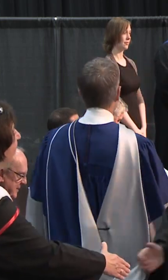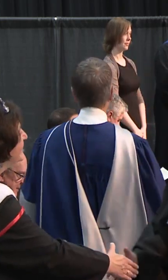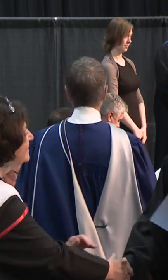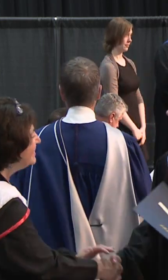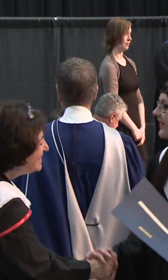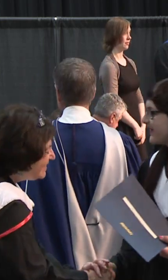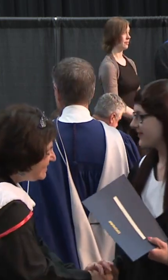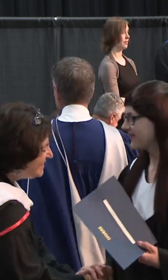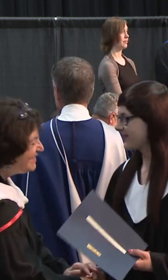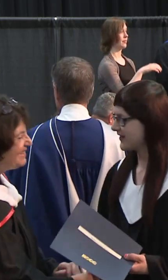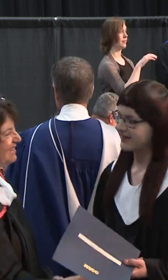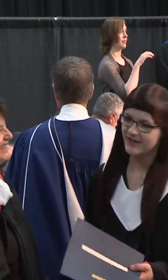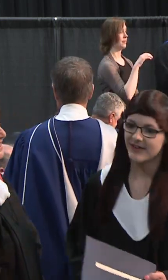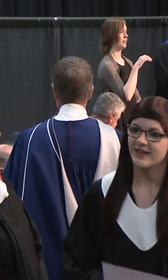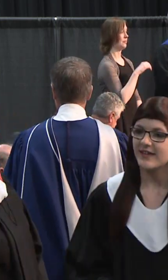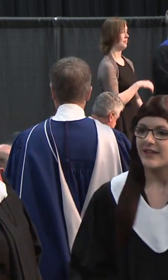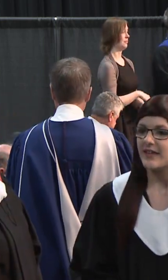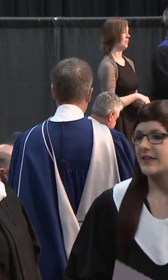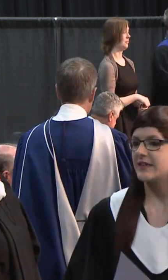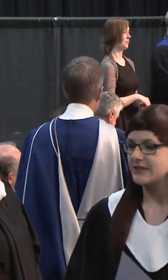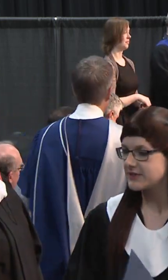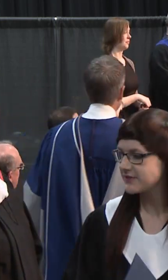With honors, Adrian Saunier.